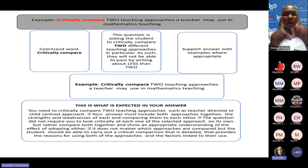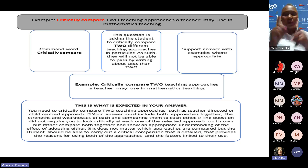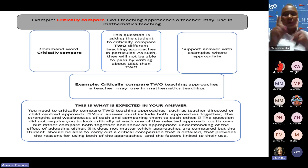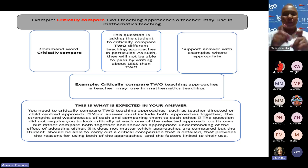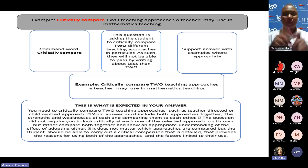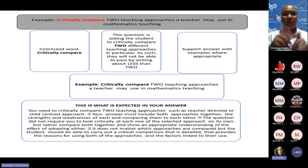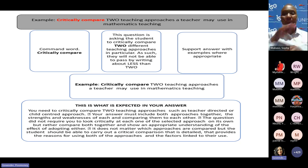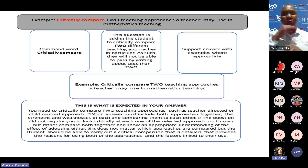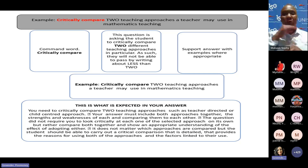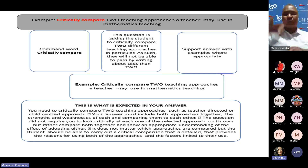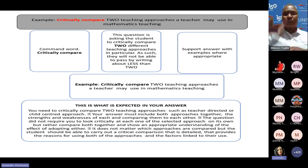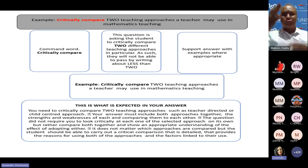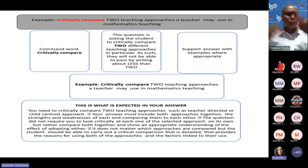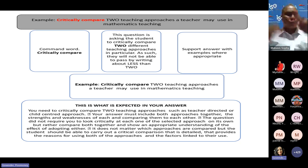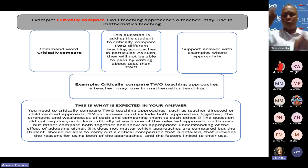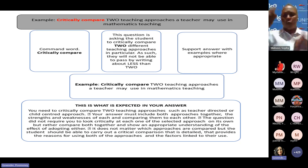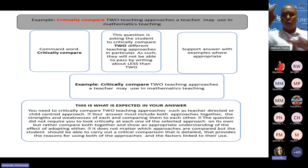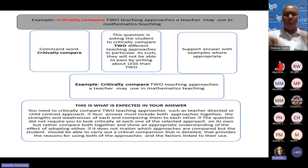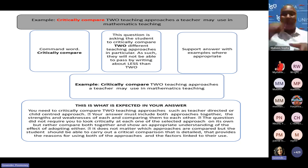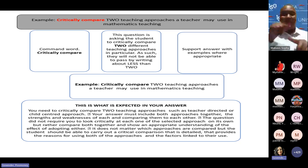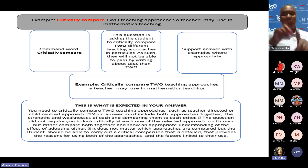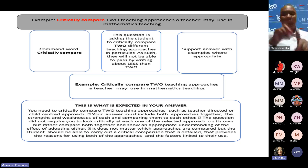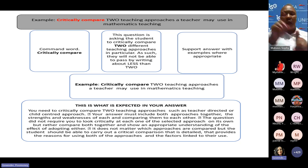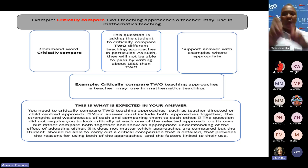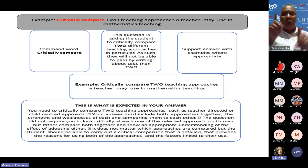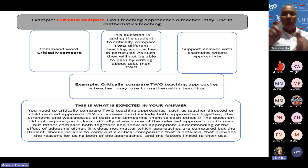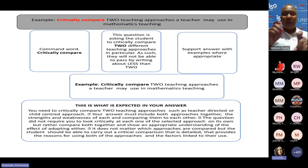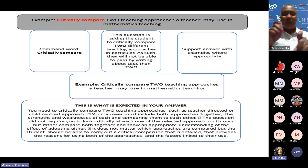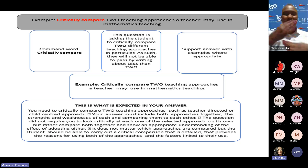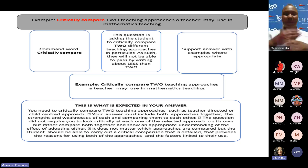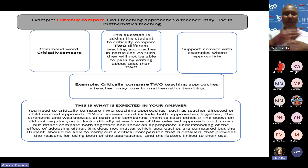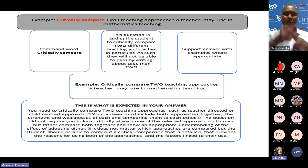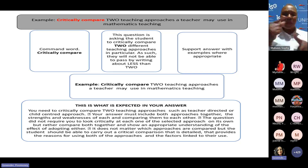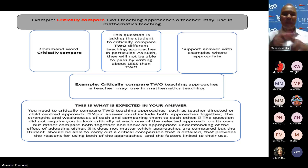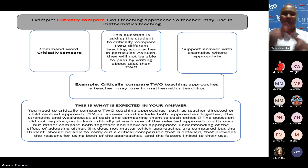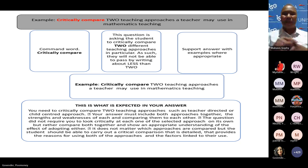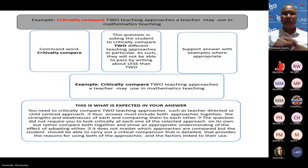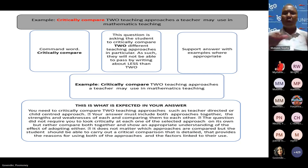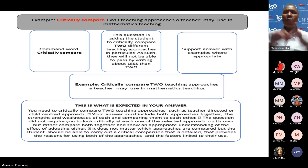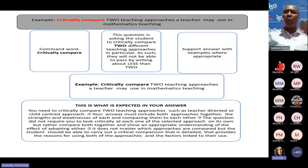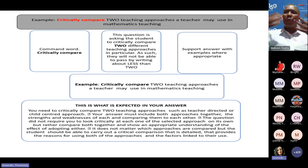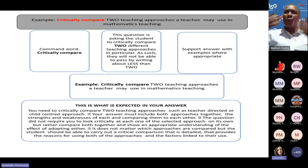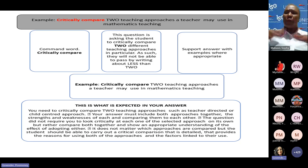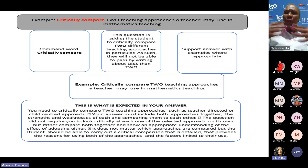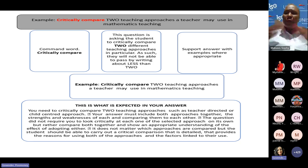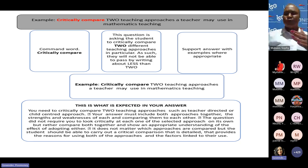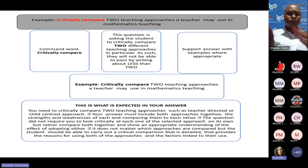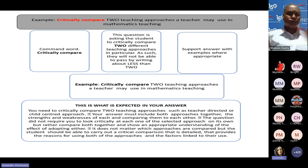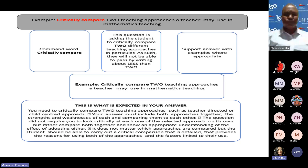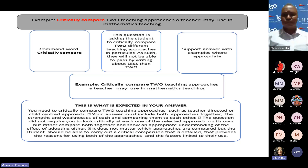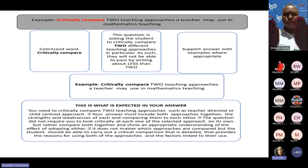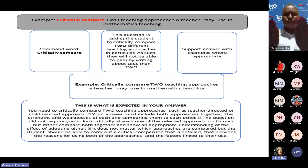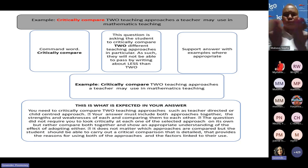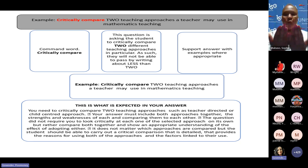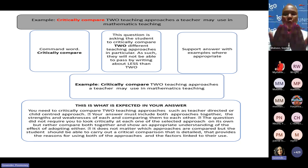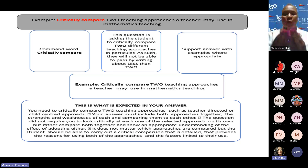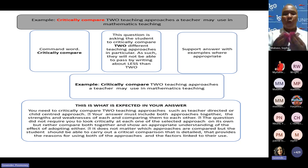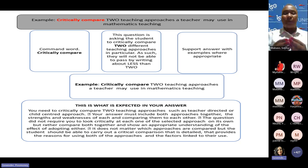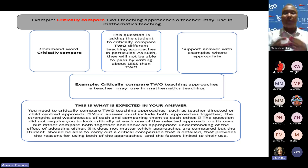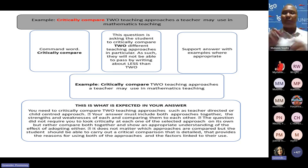this question. So the task word is critically compare. The content words